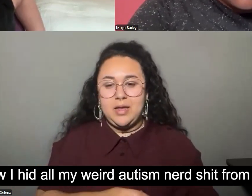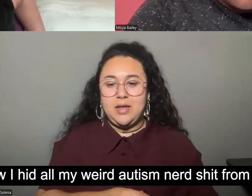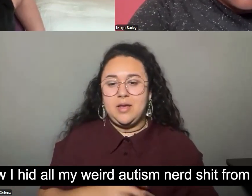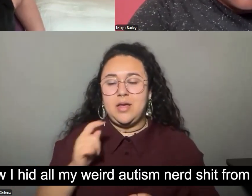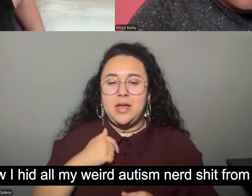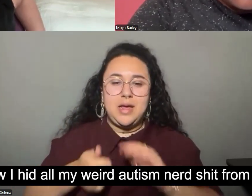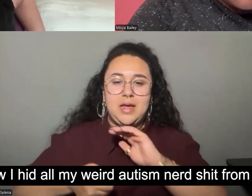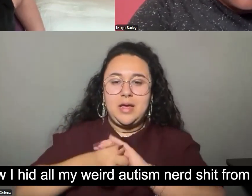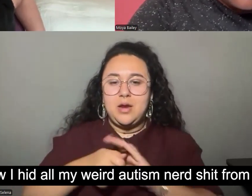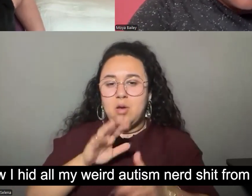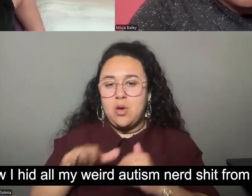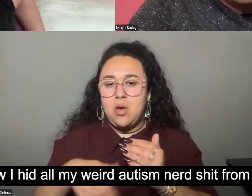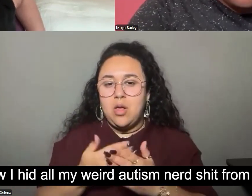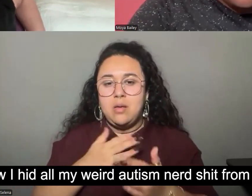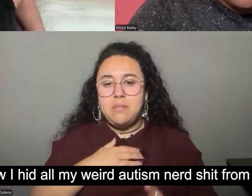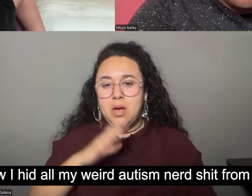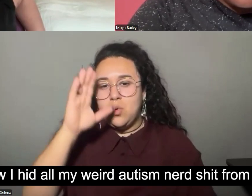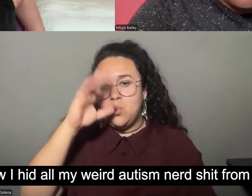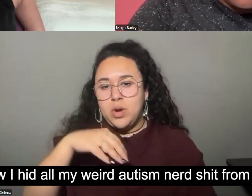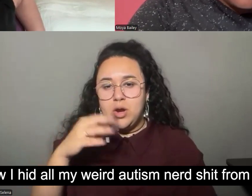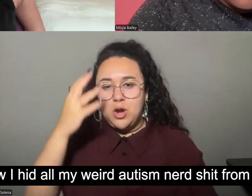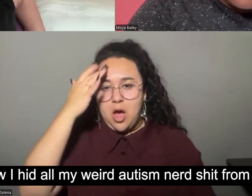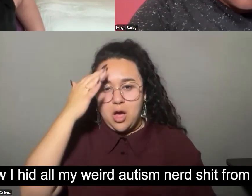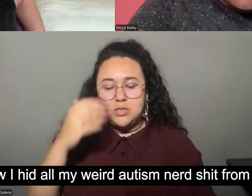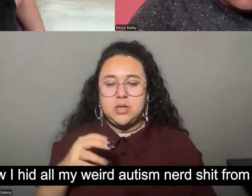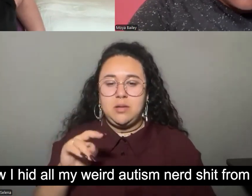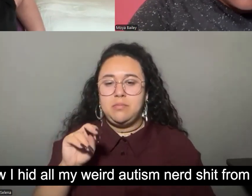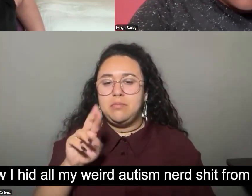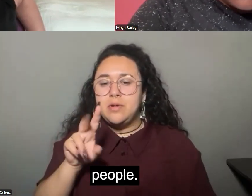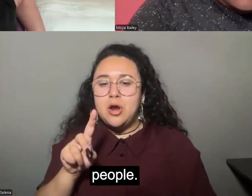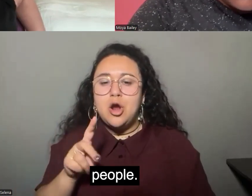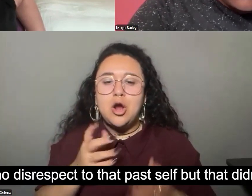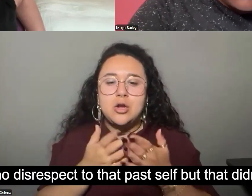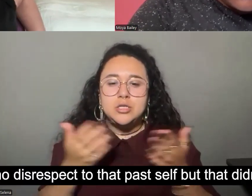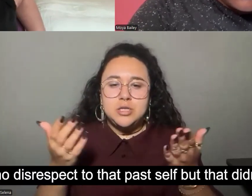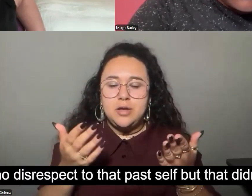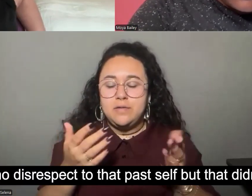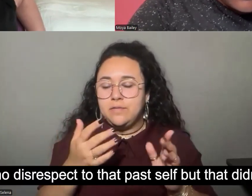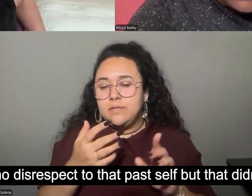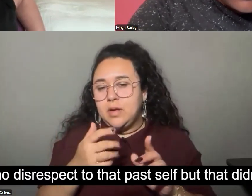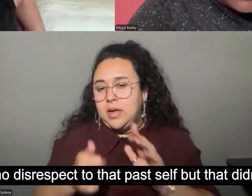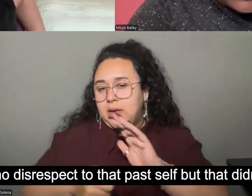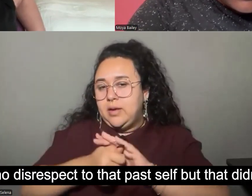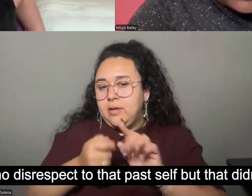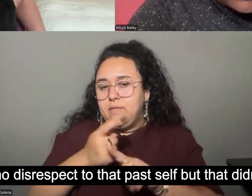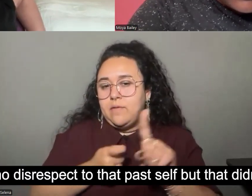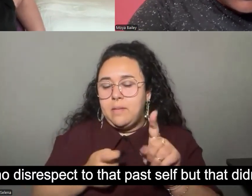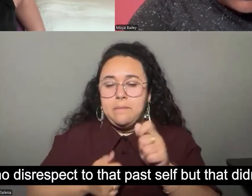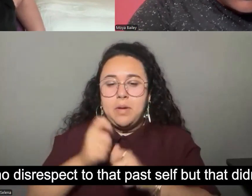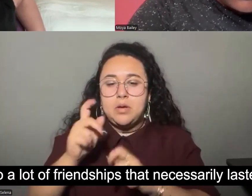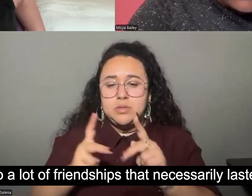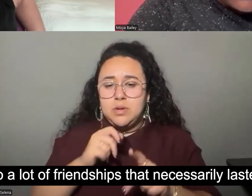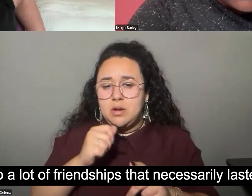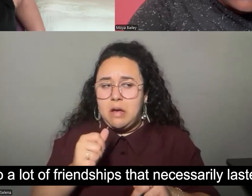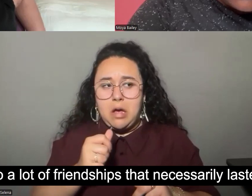my weird autism nerd shit, from most people. And no disrespect to that past self, but like